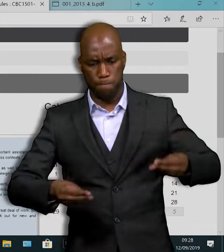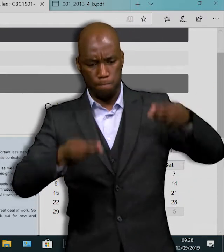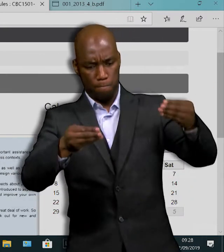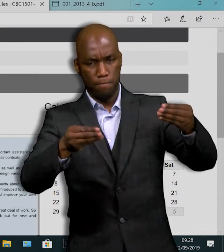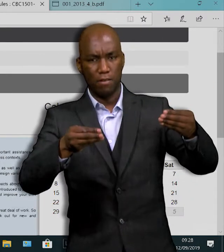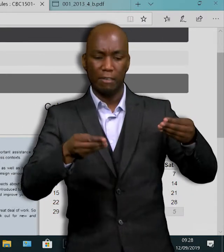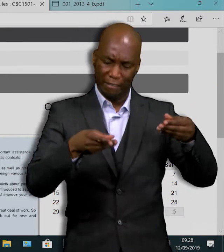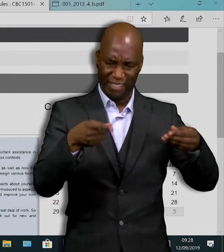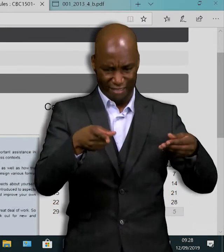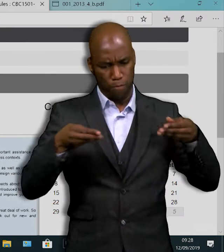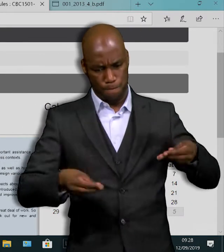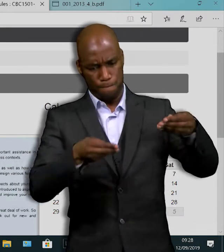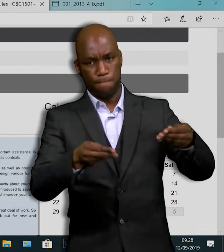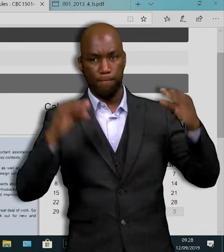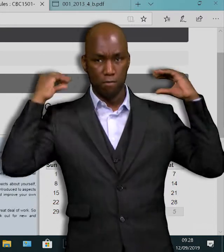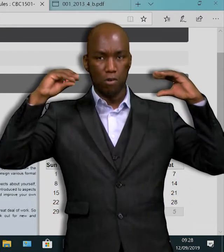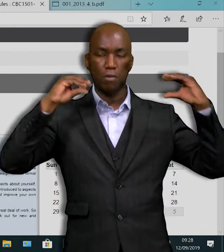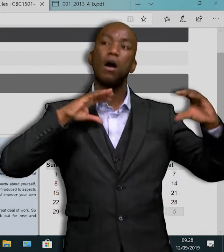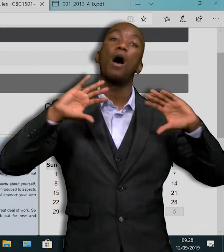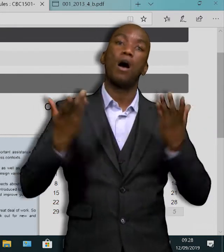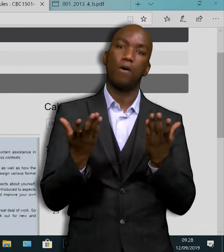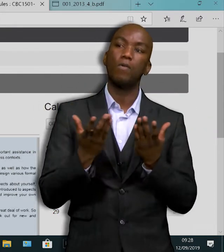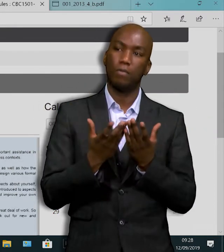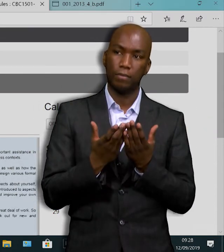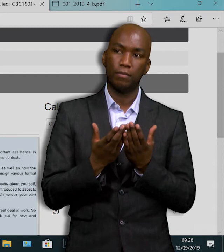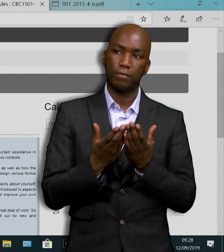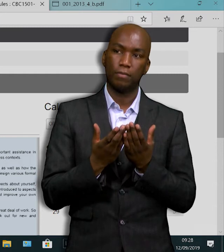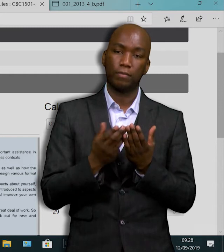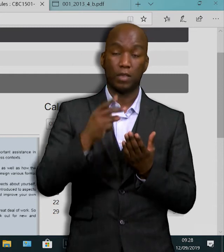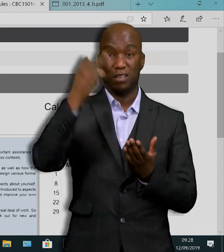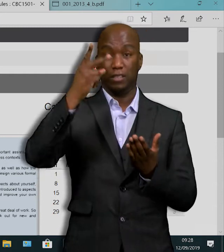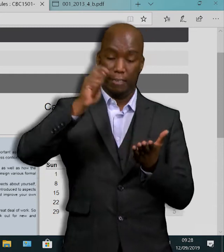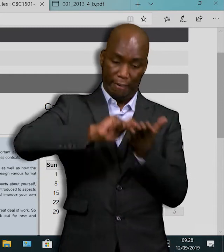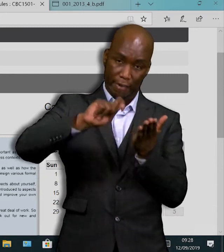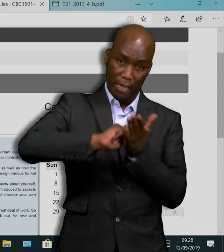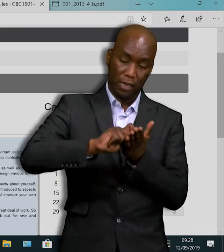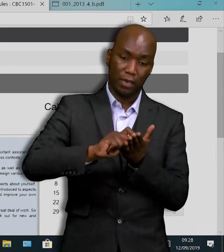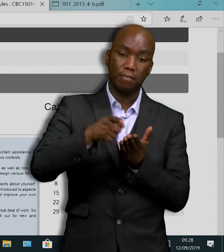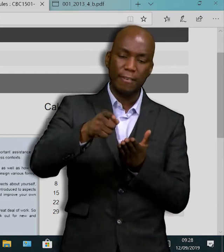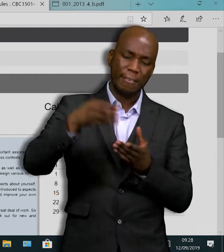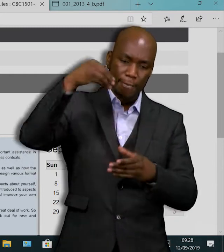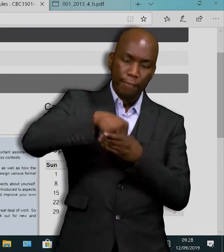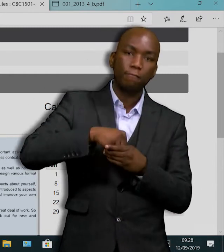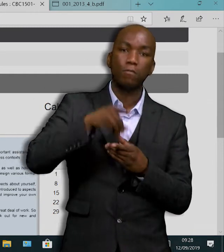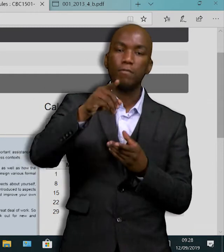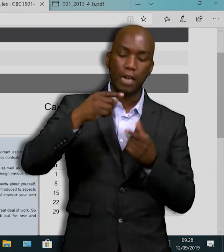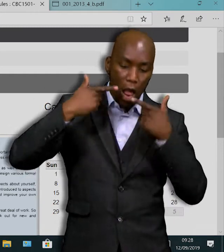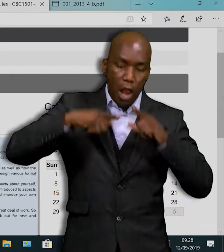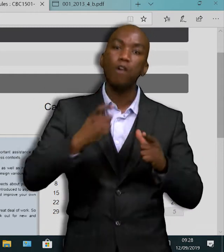writing tasks, while grammar concerns the correct language,